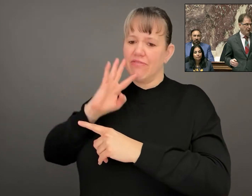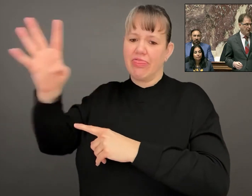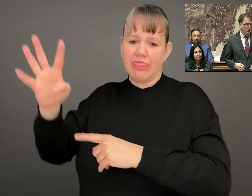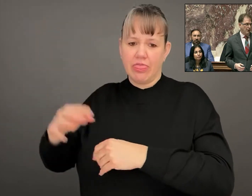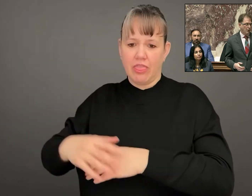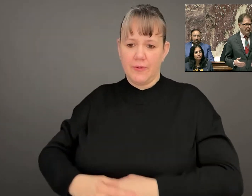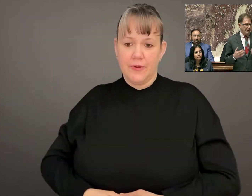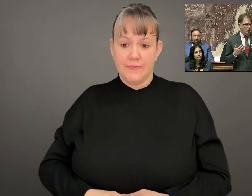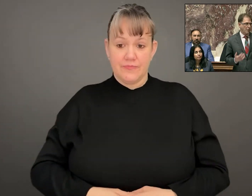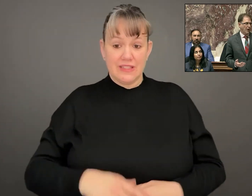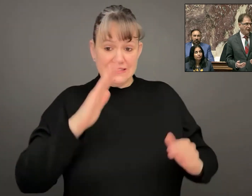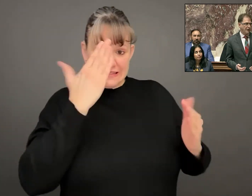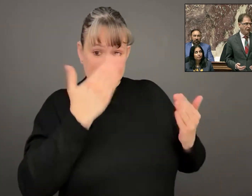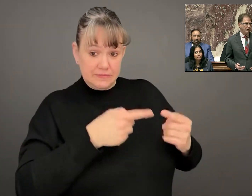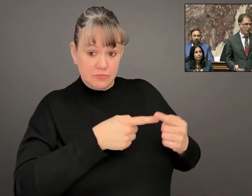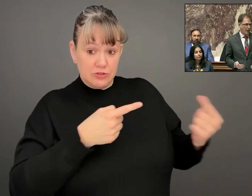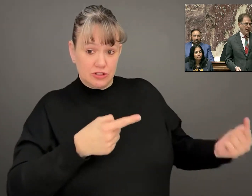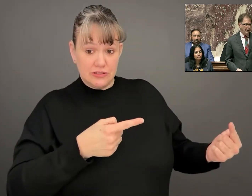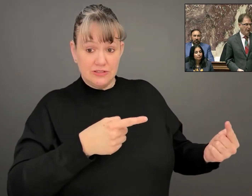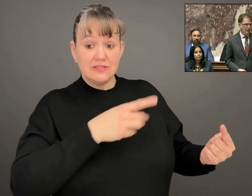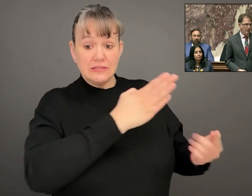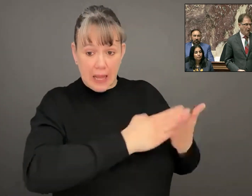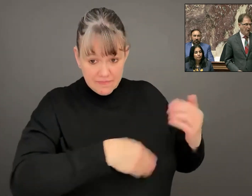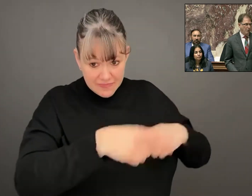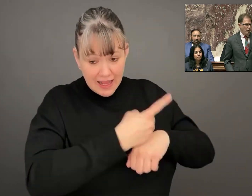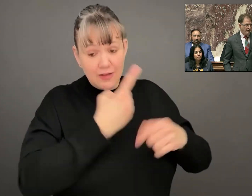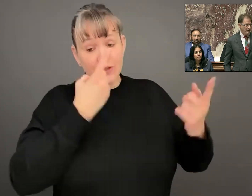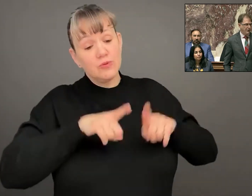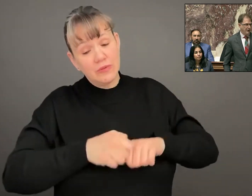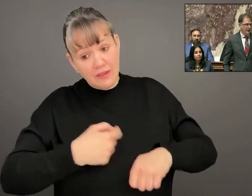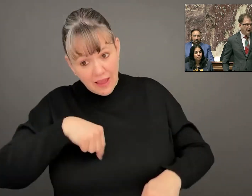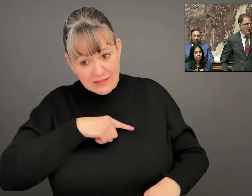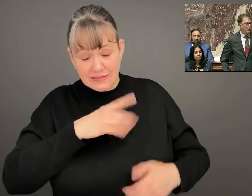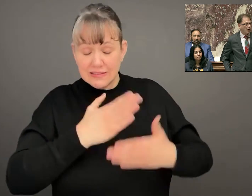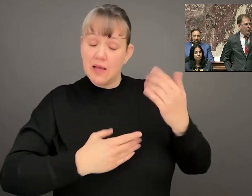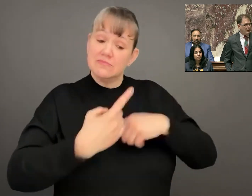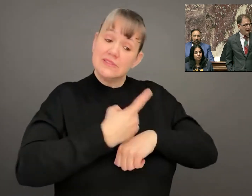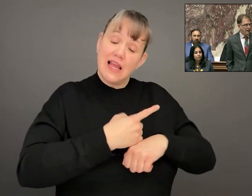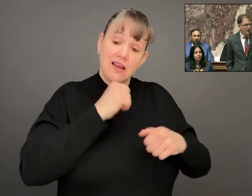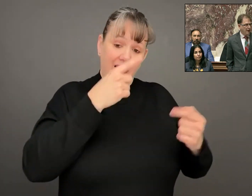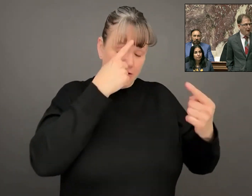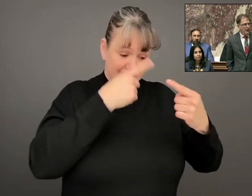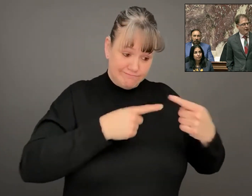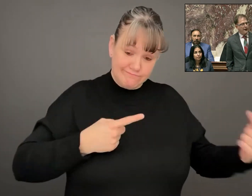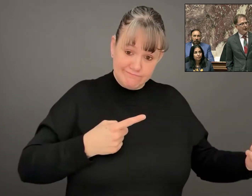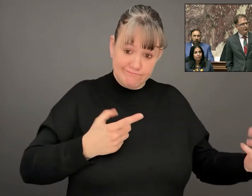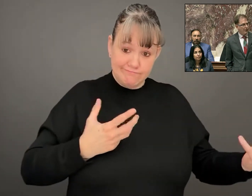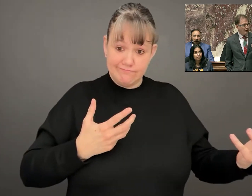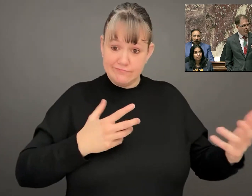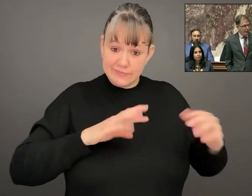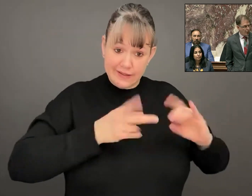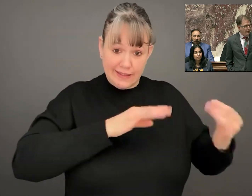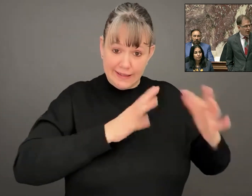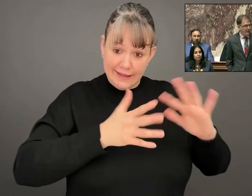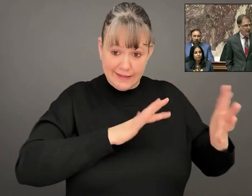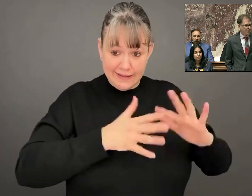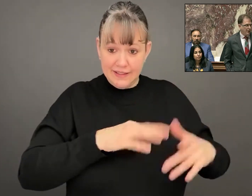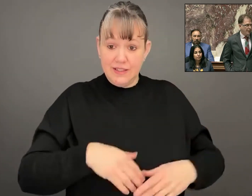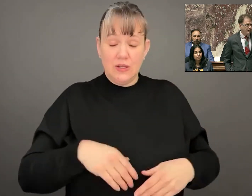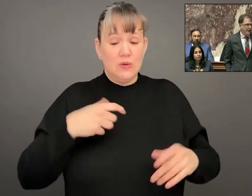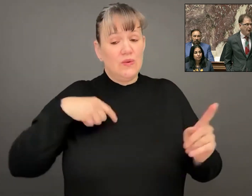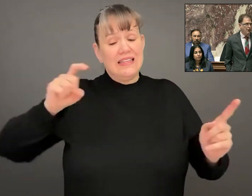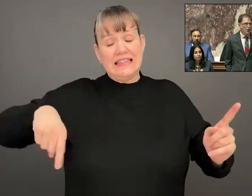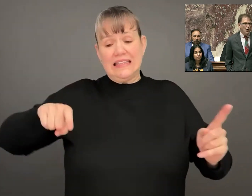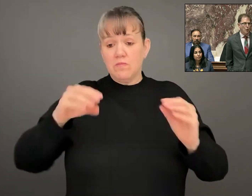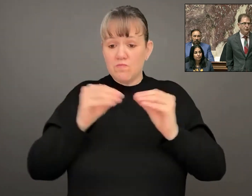week, we need more projects to go ahead more efficiently and more quickly. In the case of these wind projects,